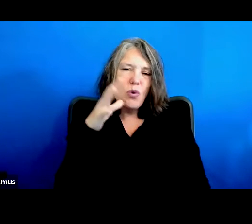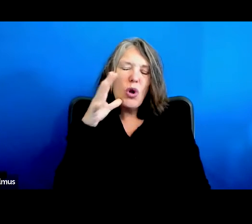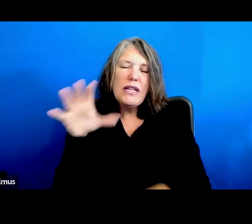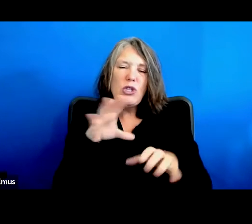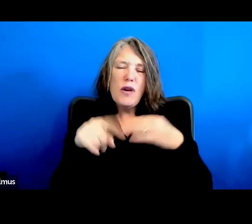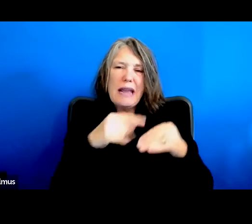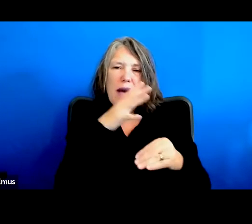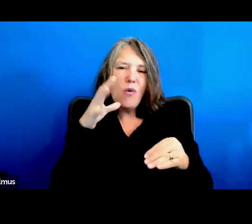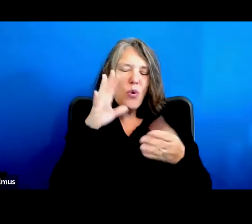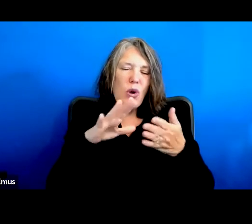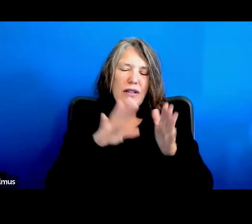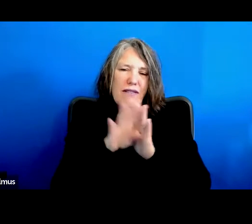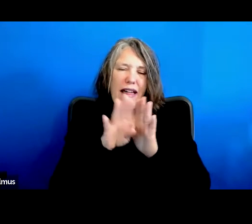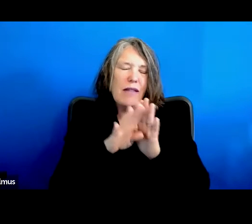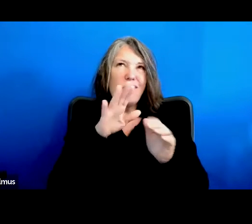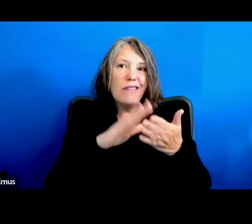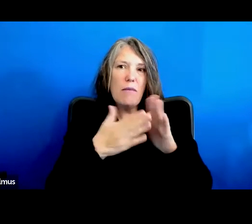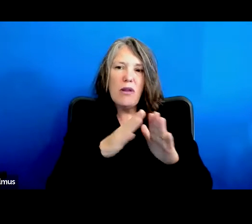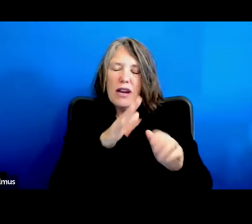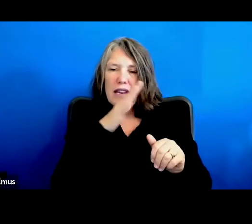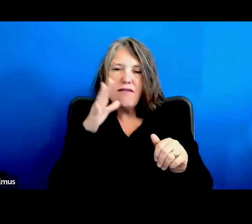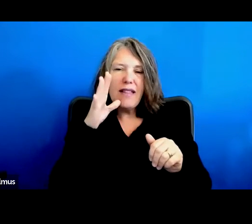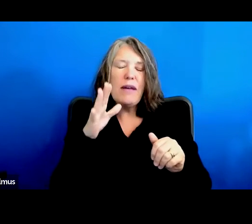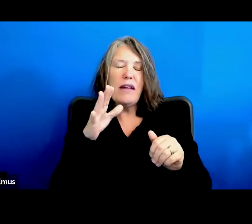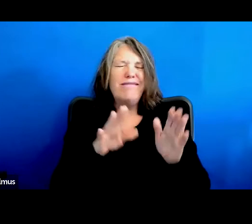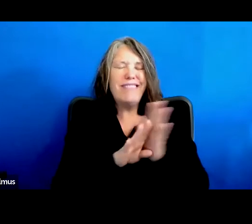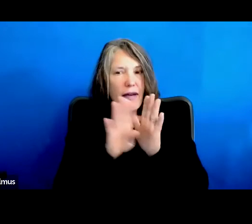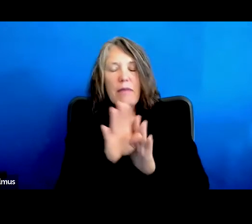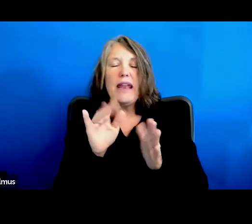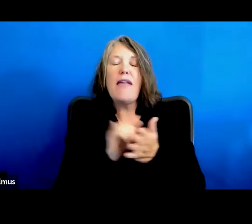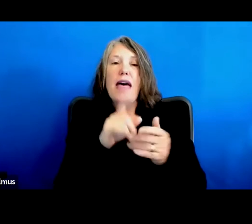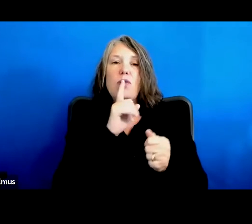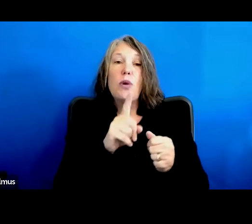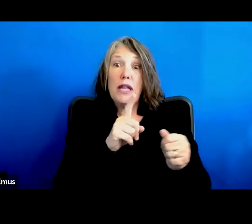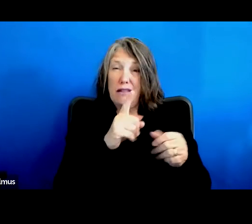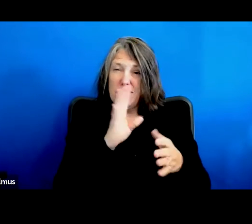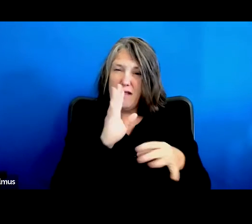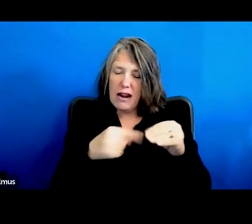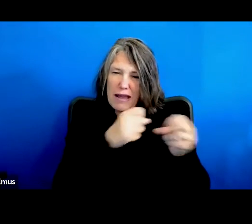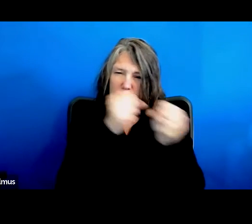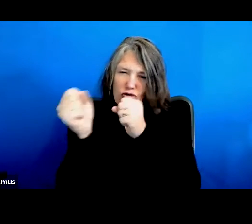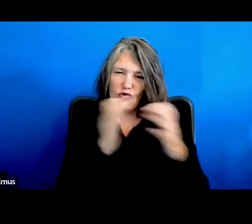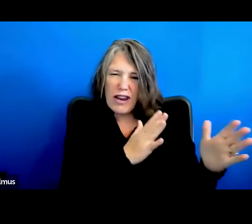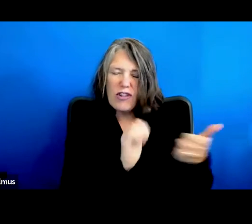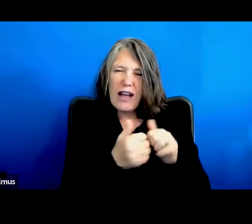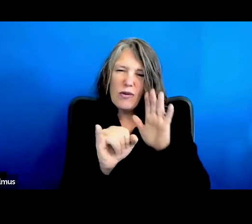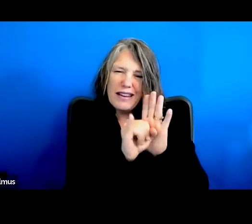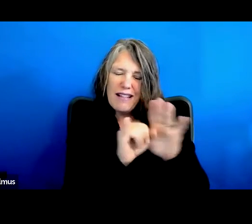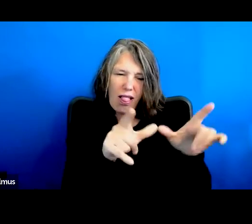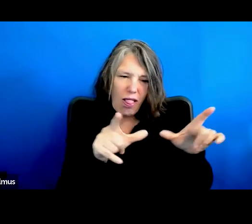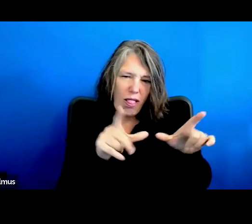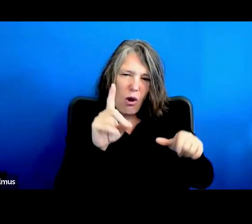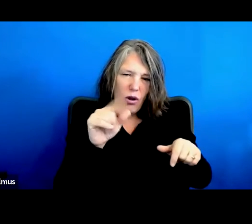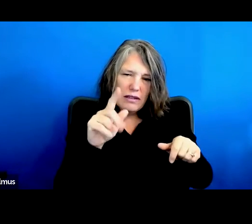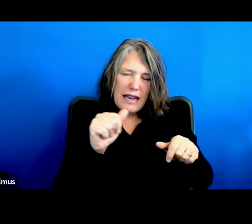community development. And that's really around identifying those strategies of how do we identify local data,